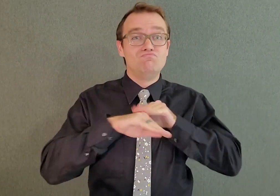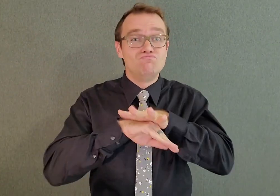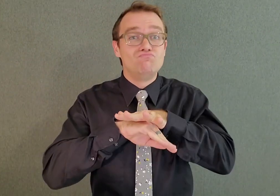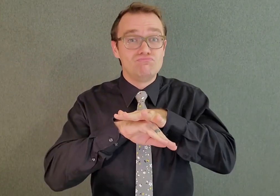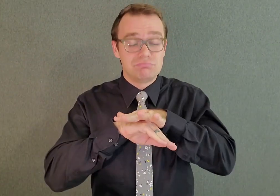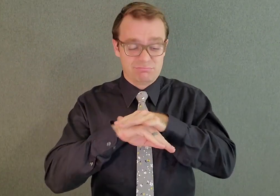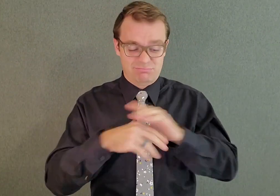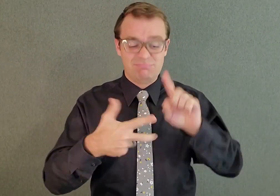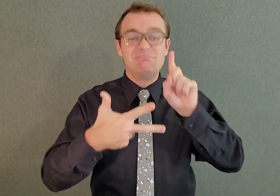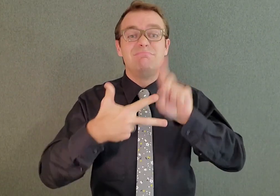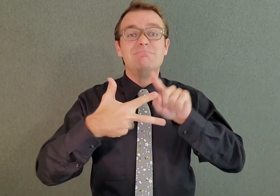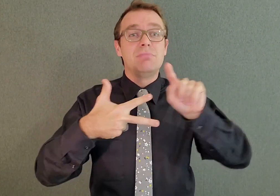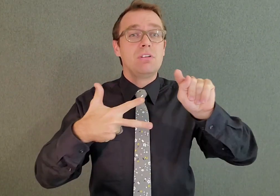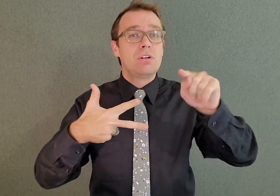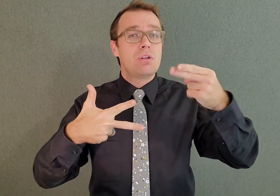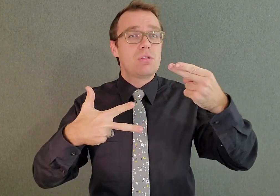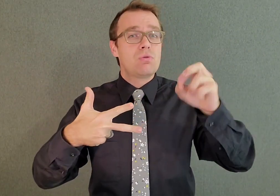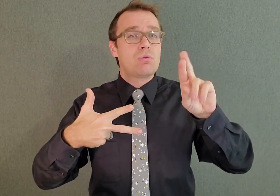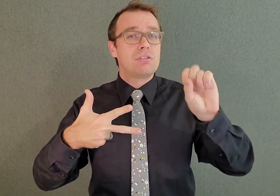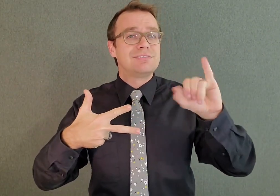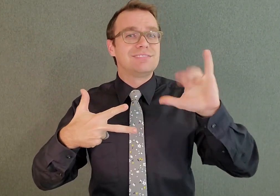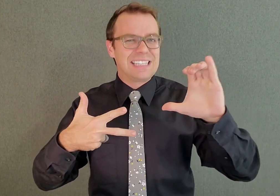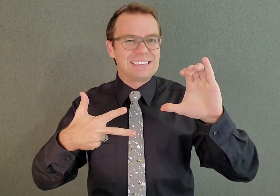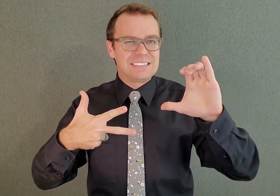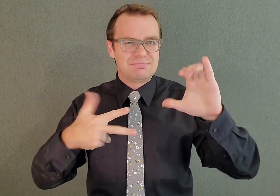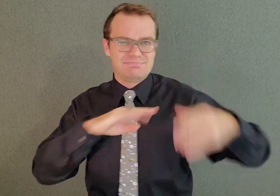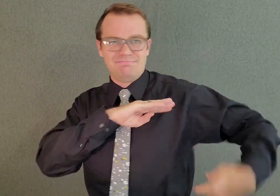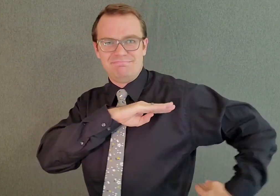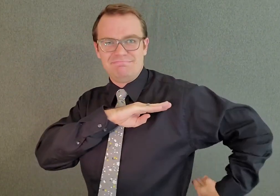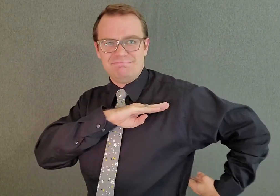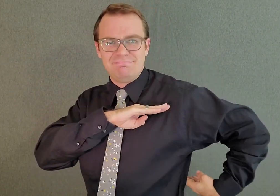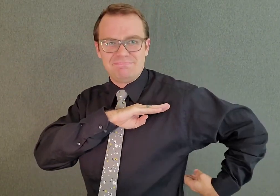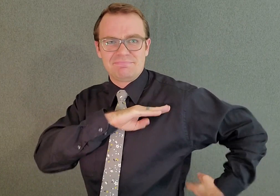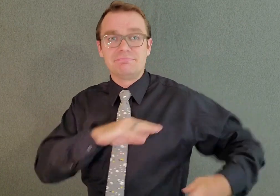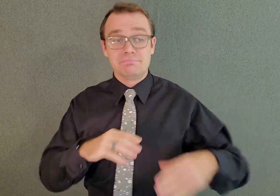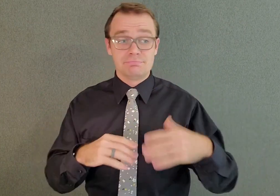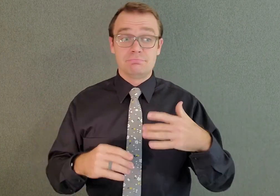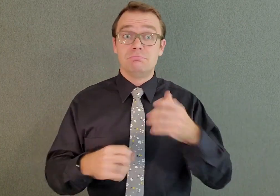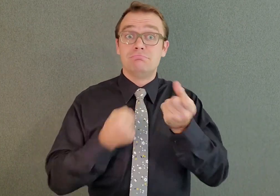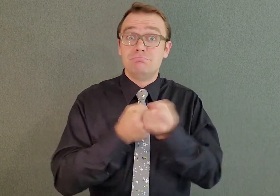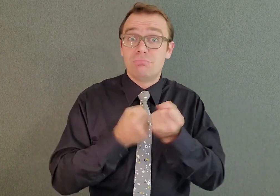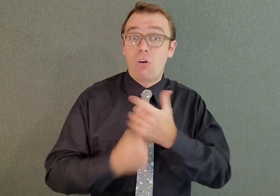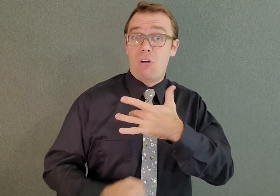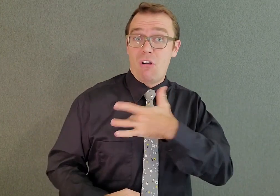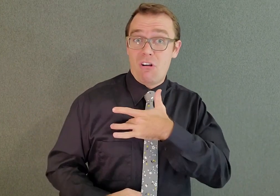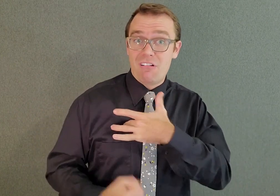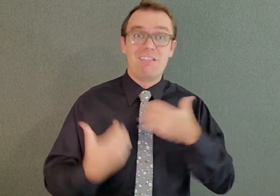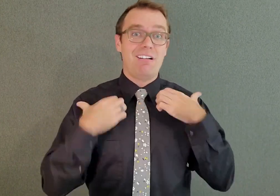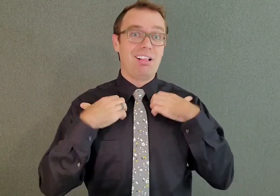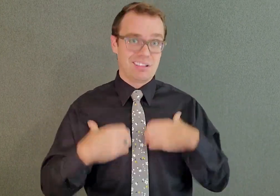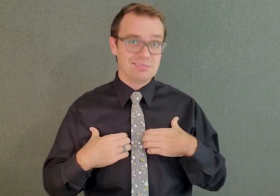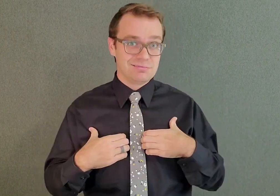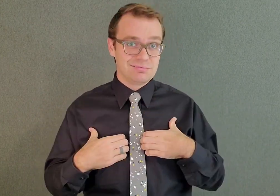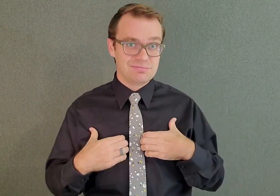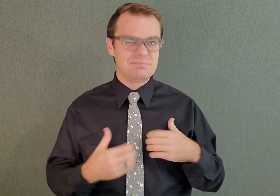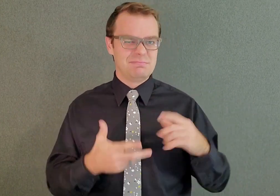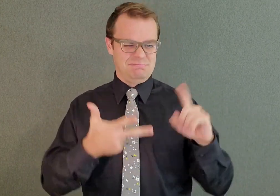mentioned. The thoracic or upper back supply two key organs, your heart and lungs.